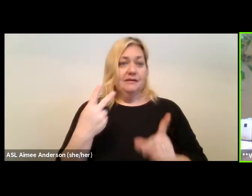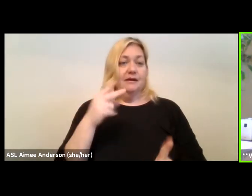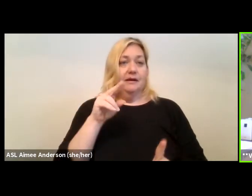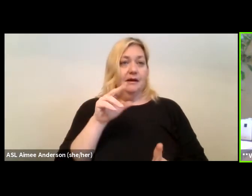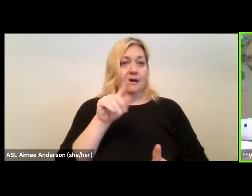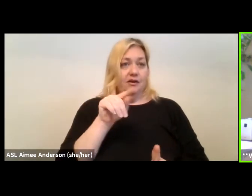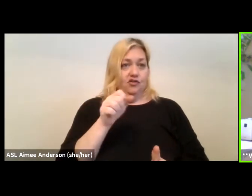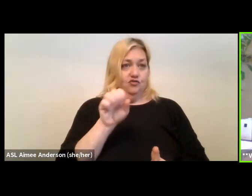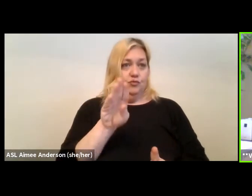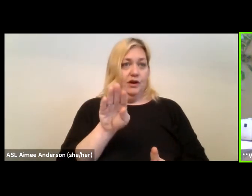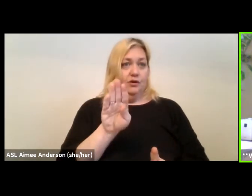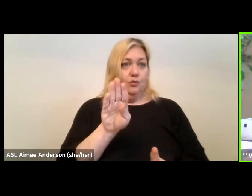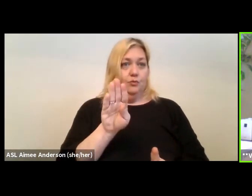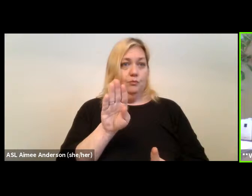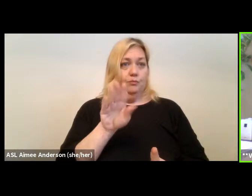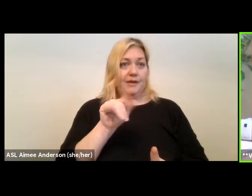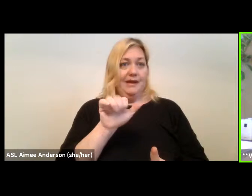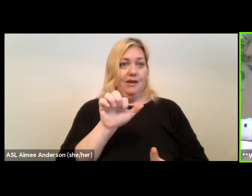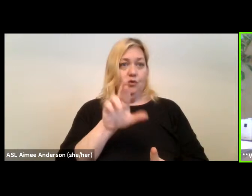Tregub?